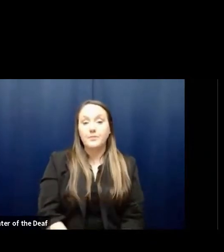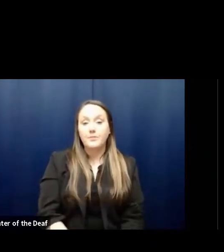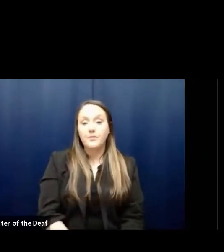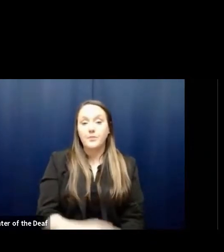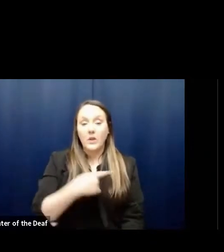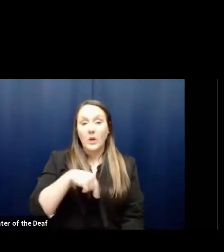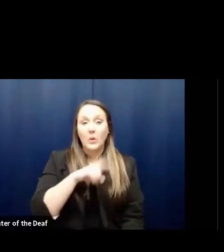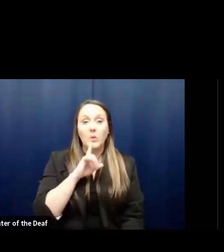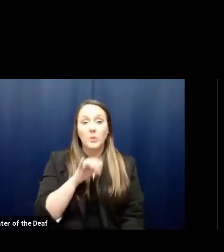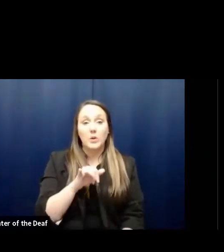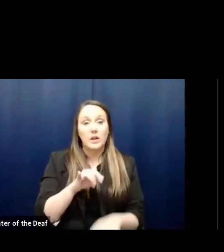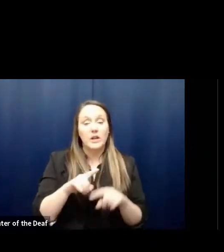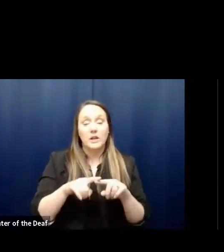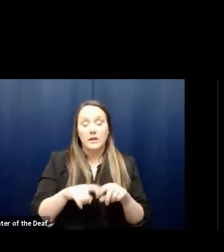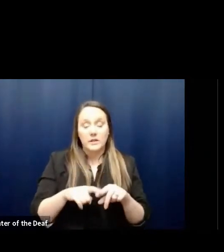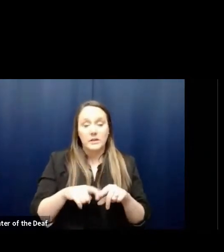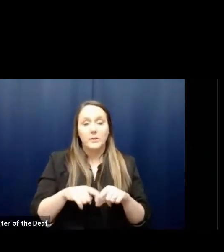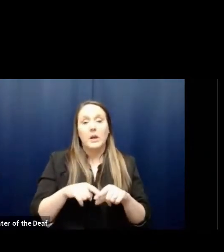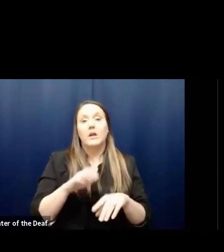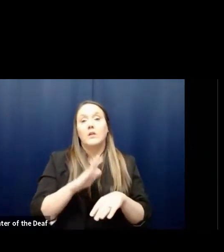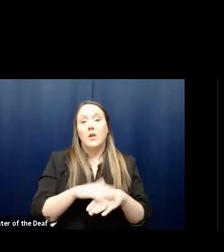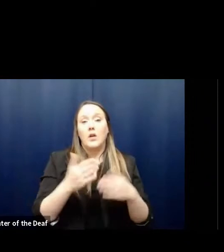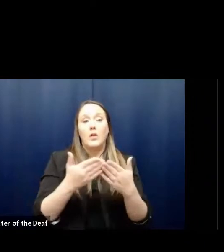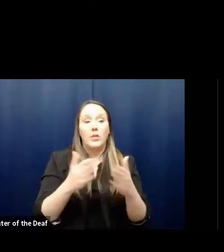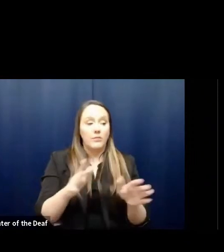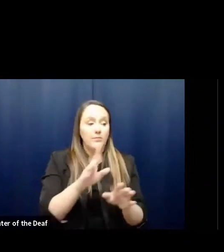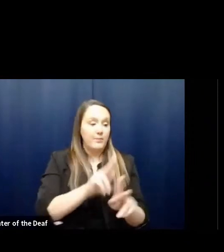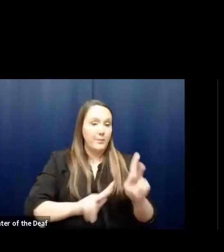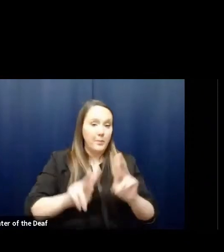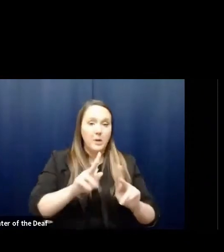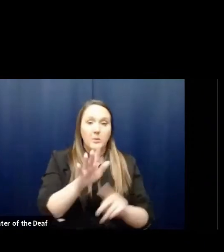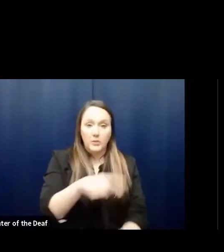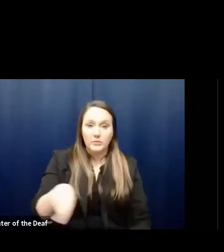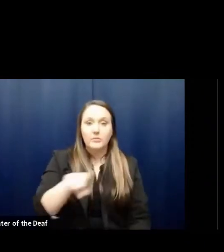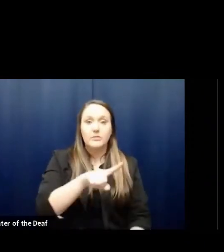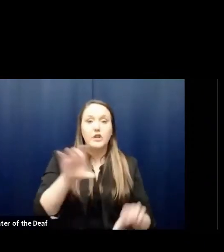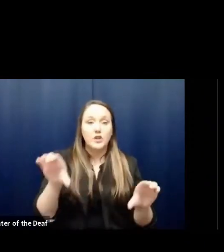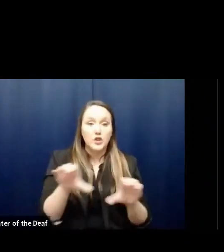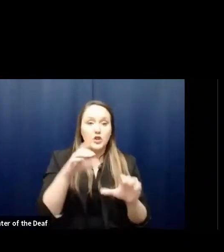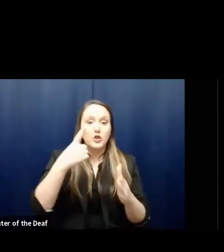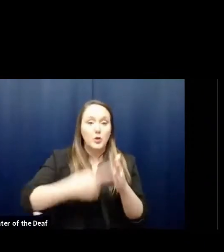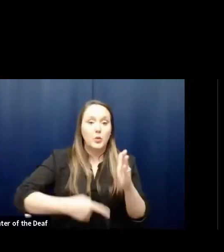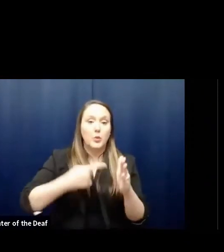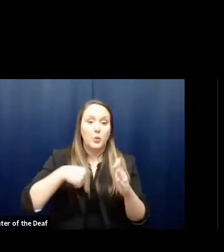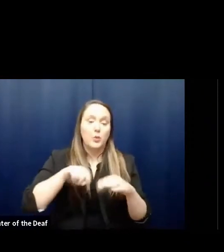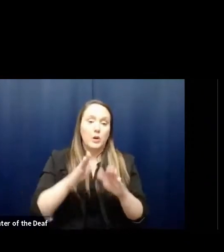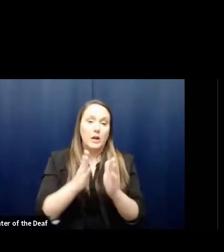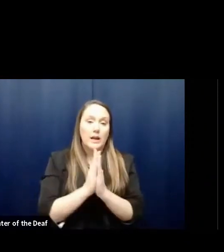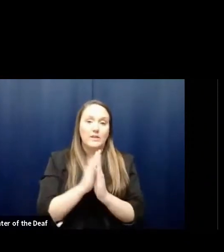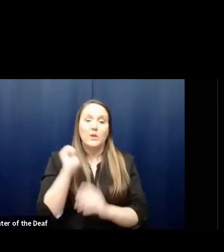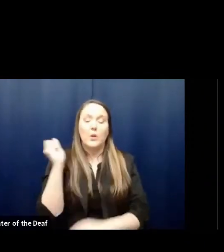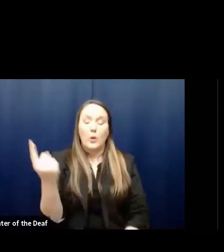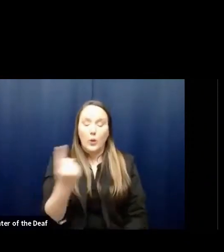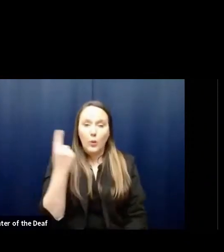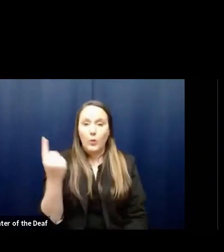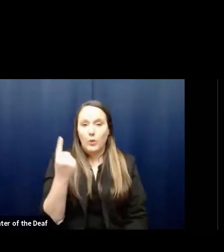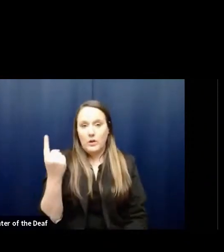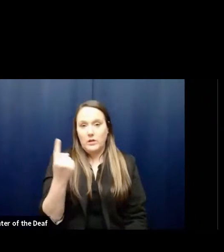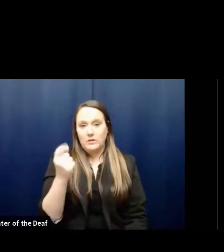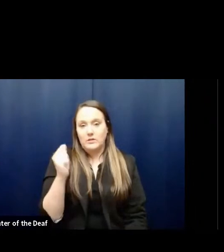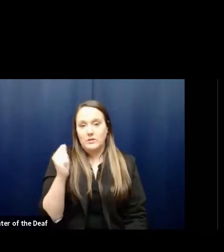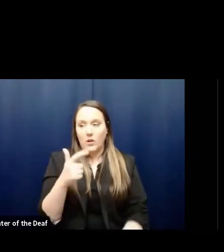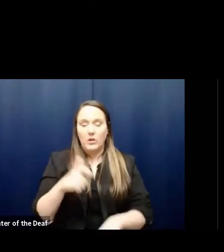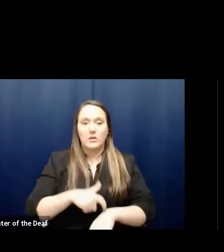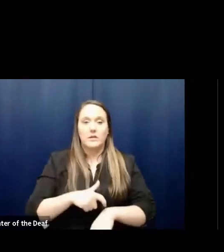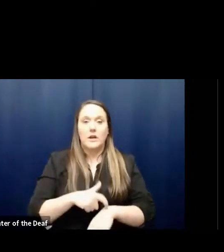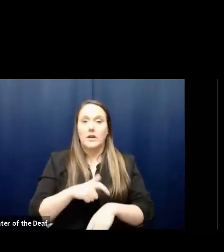We really public health relies on the public to do what we ask them to do all the time. This is really more important